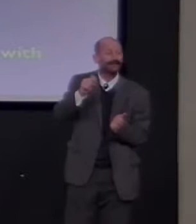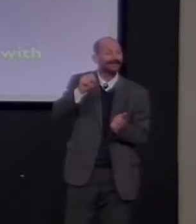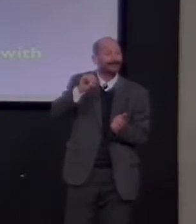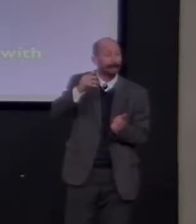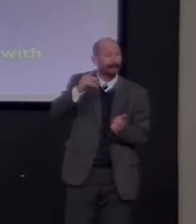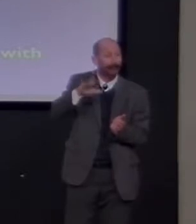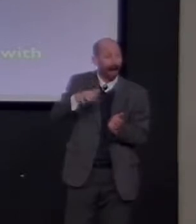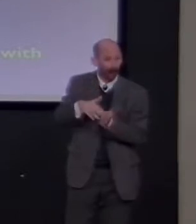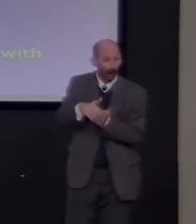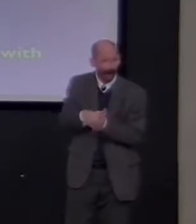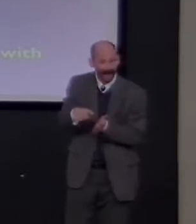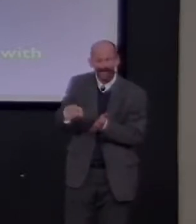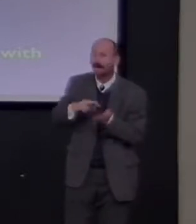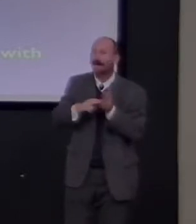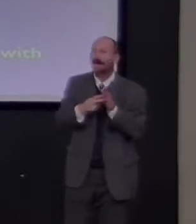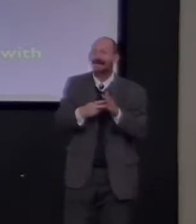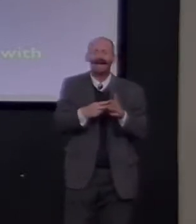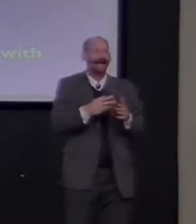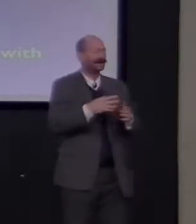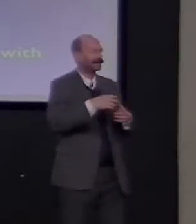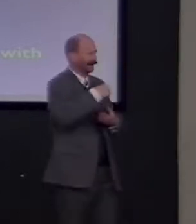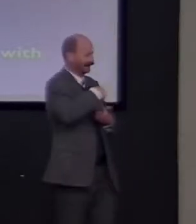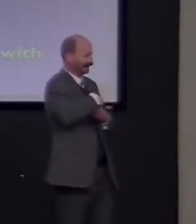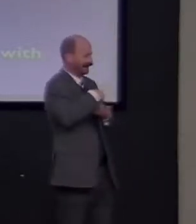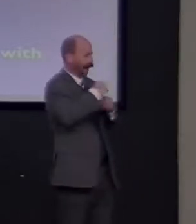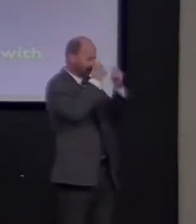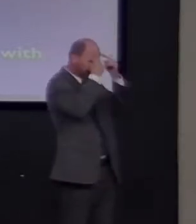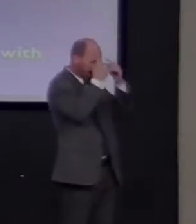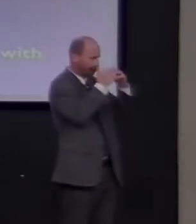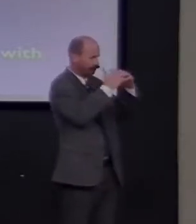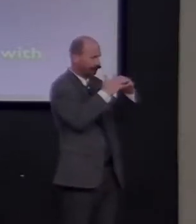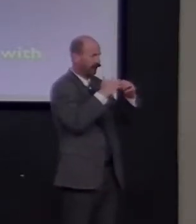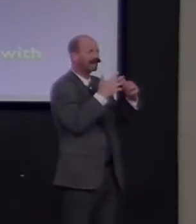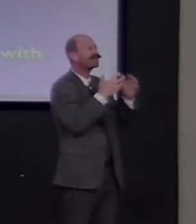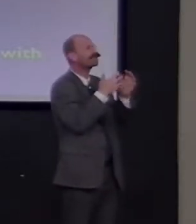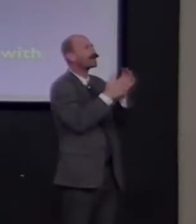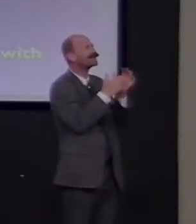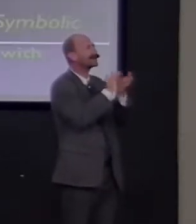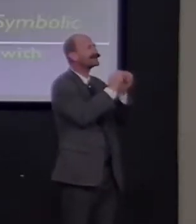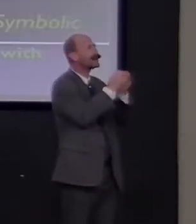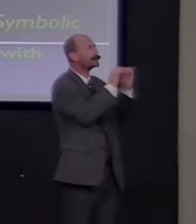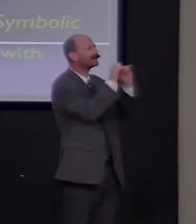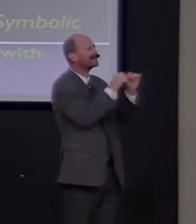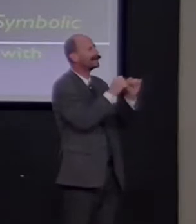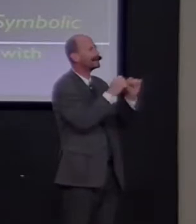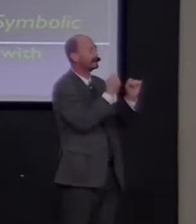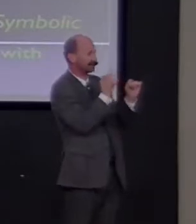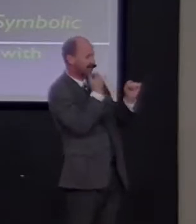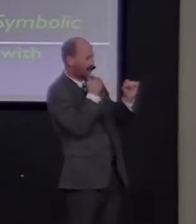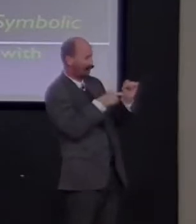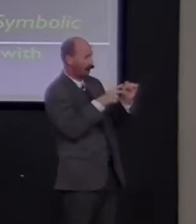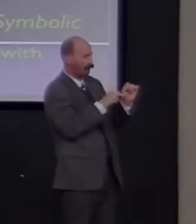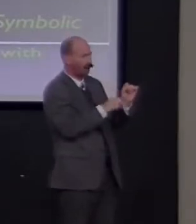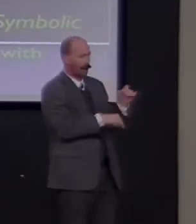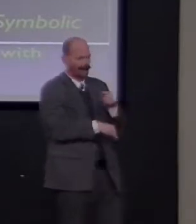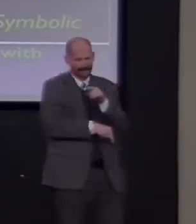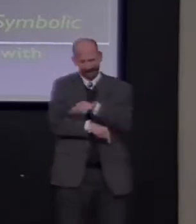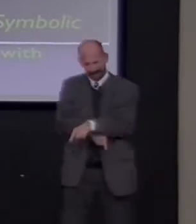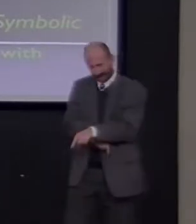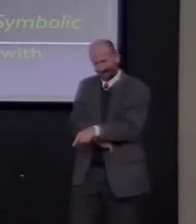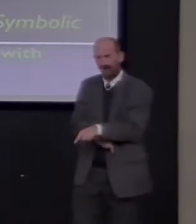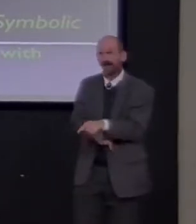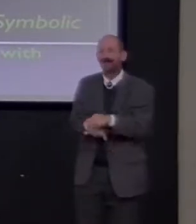a pre-existing impairment, an innate impairment of the approximate number system, but rather in deficits in making